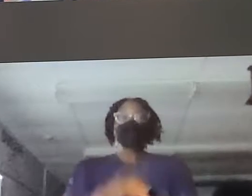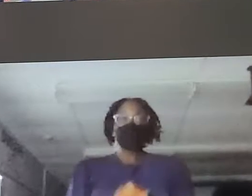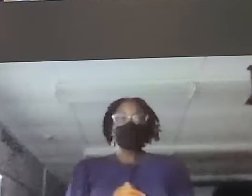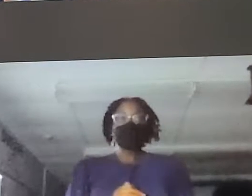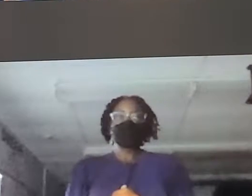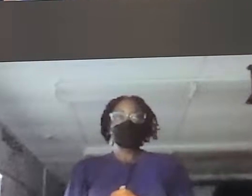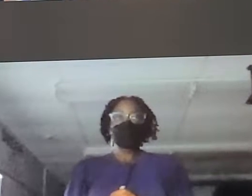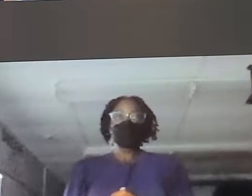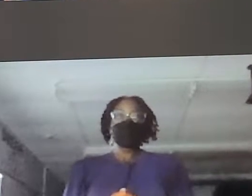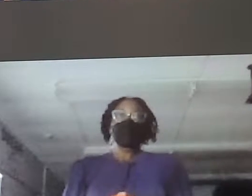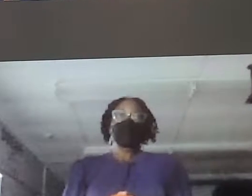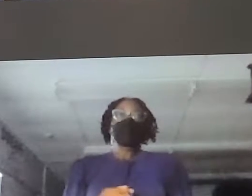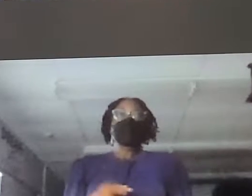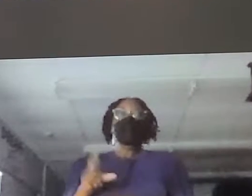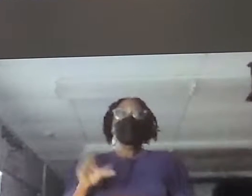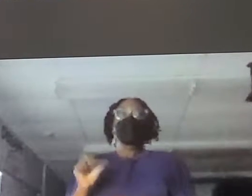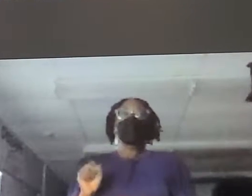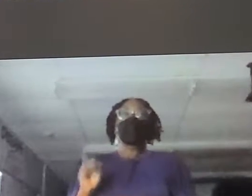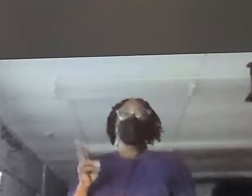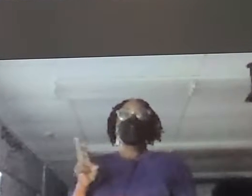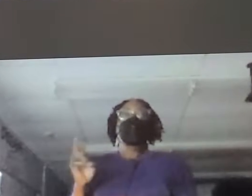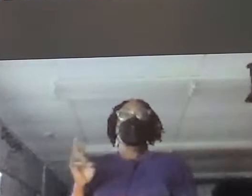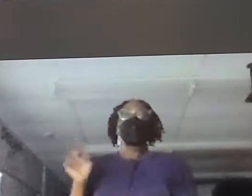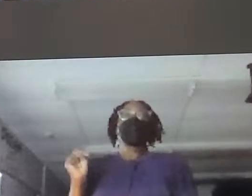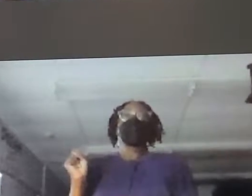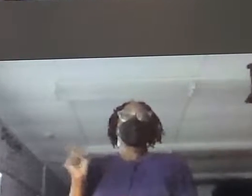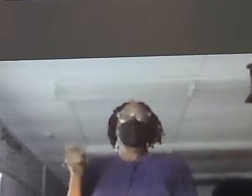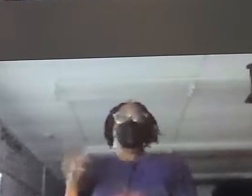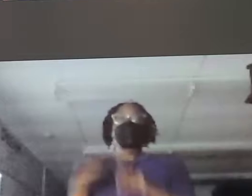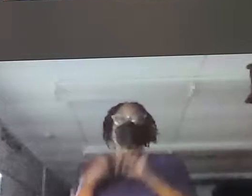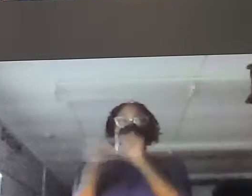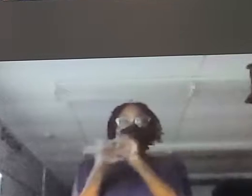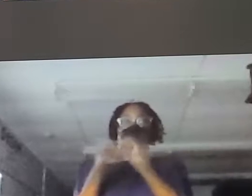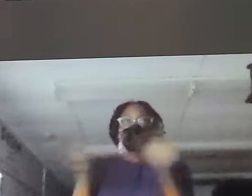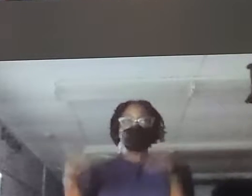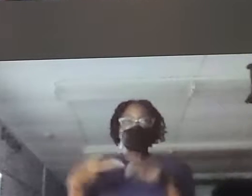Mrs. Brenner just tuned in from the technology room.